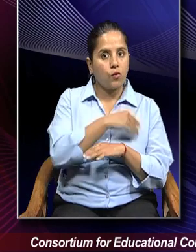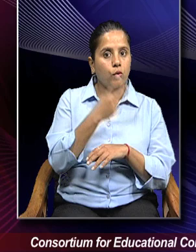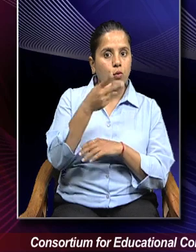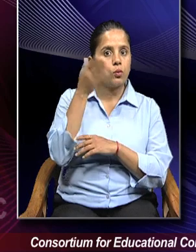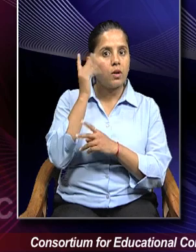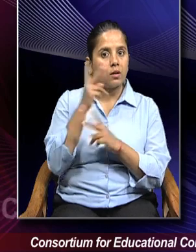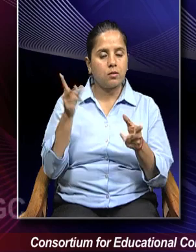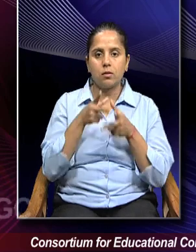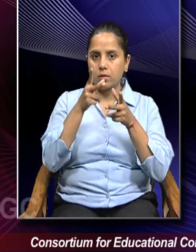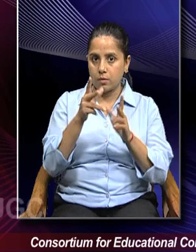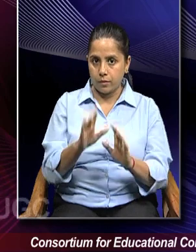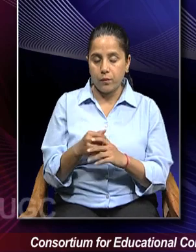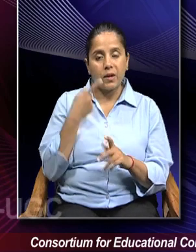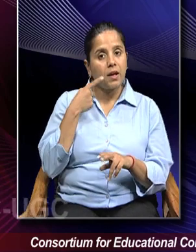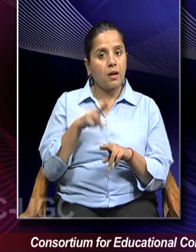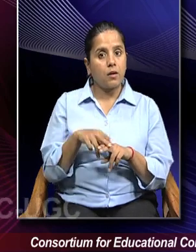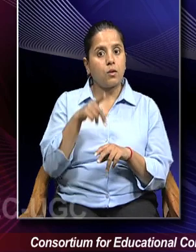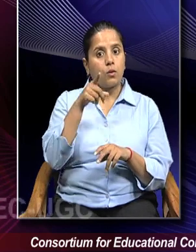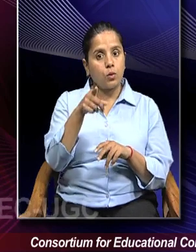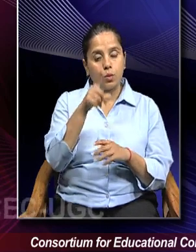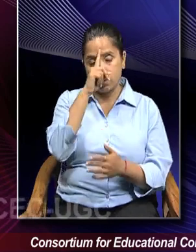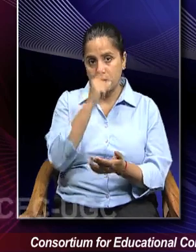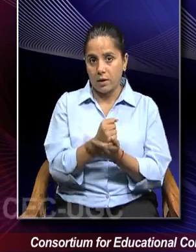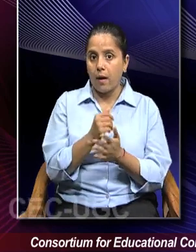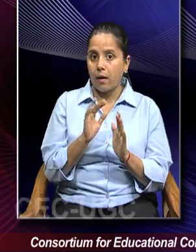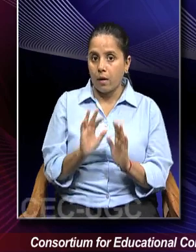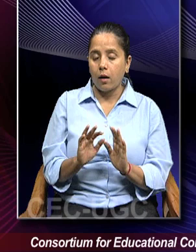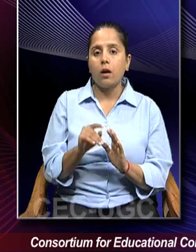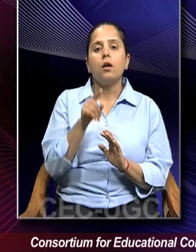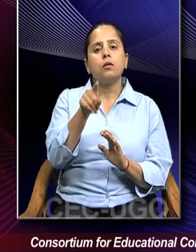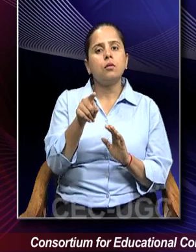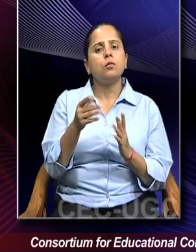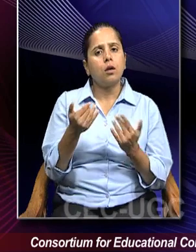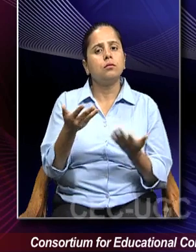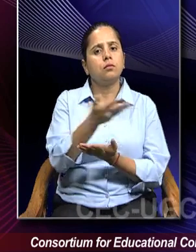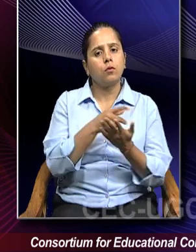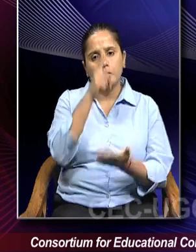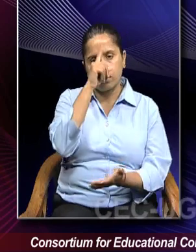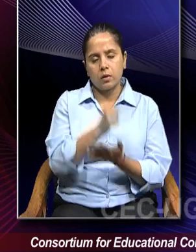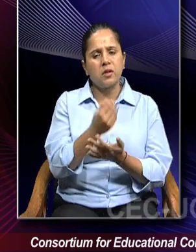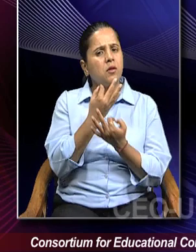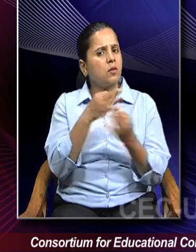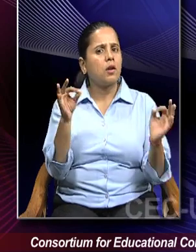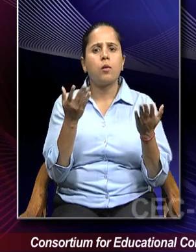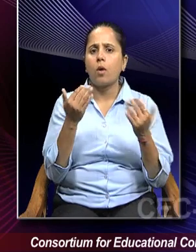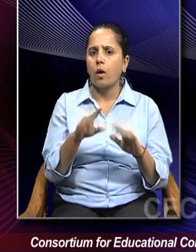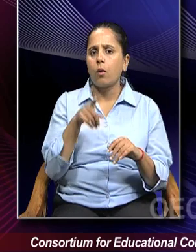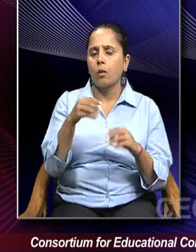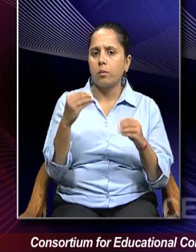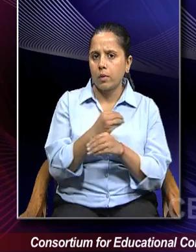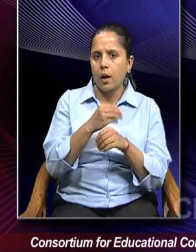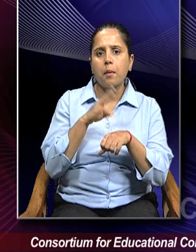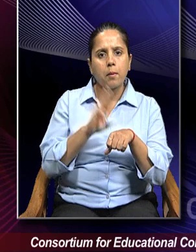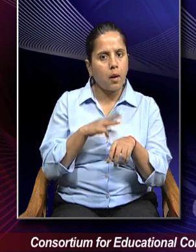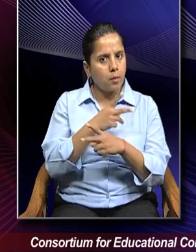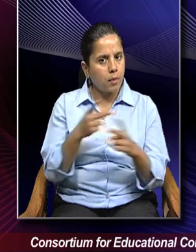lectures also, that if you are making a decision and you can discuss your decision freely with your peer members,